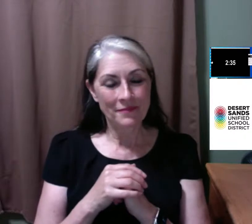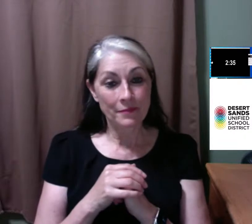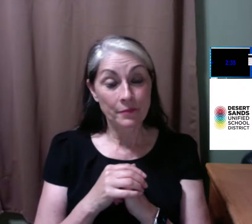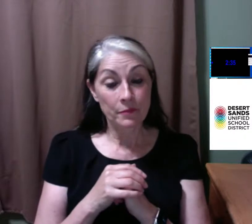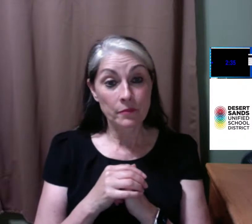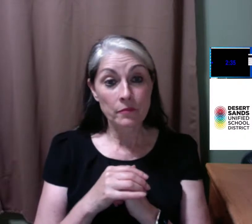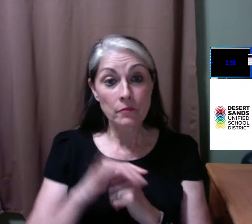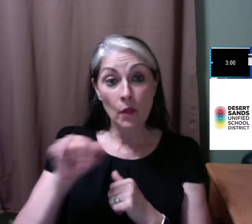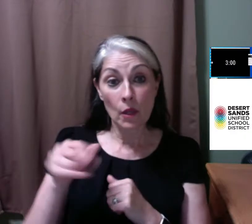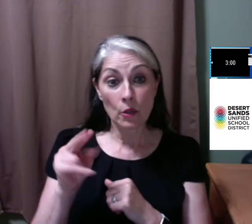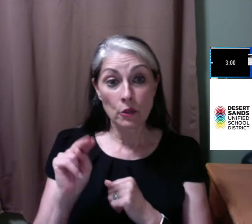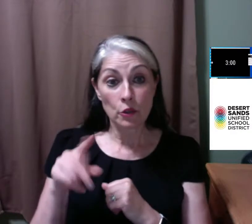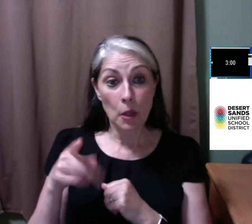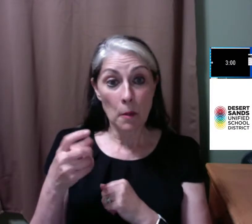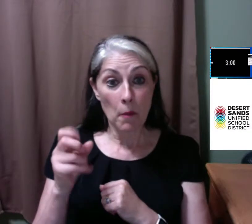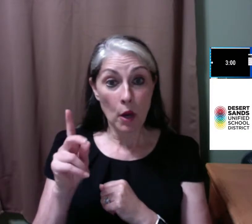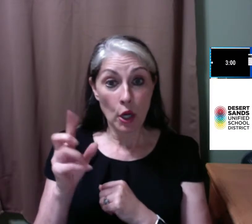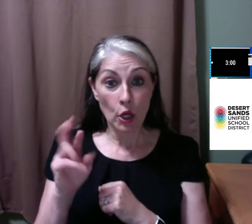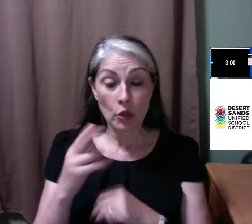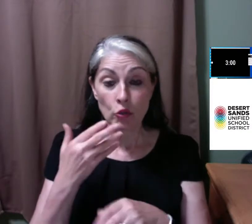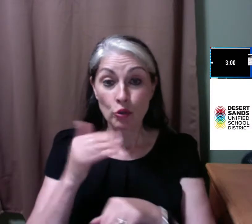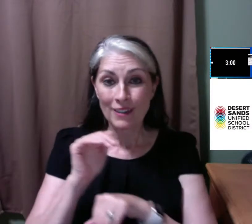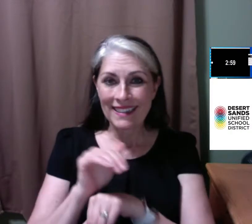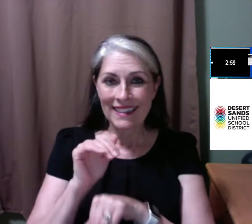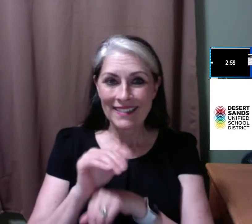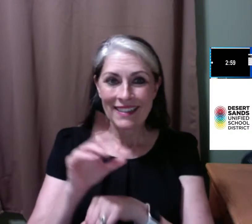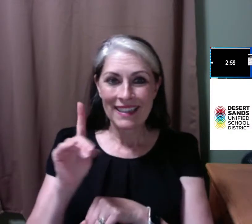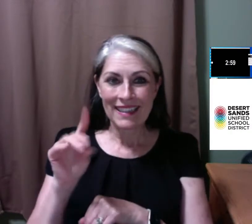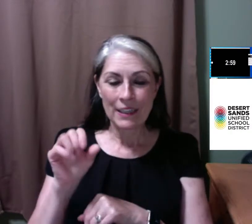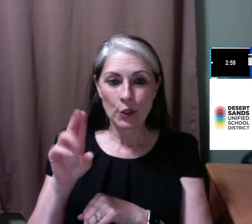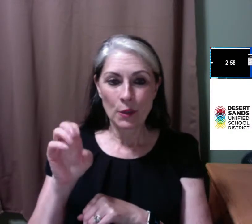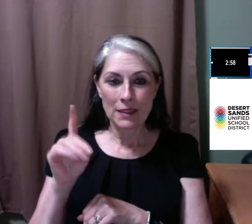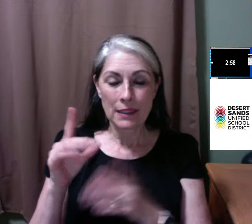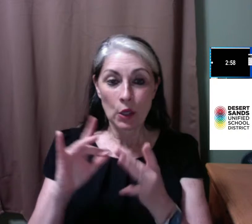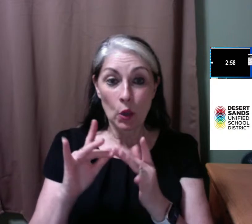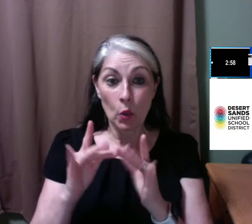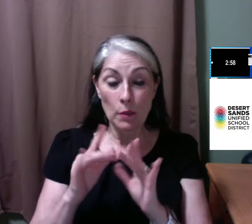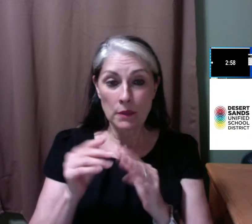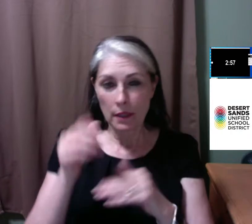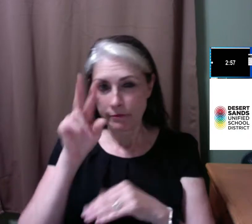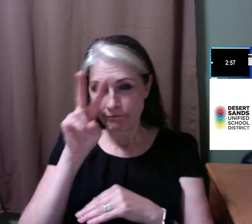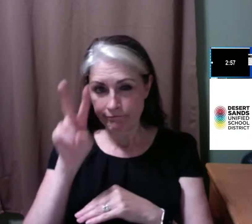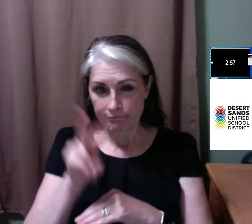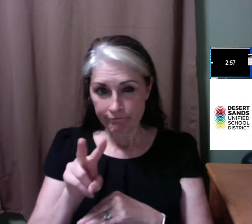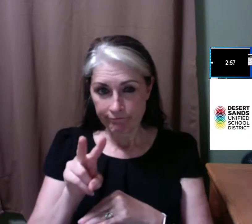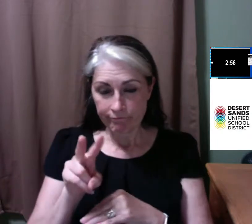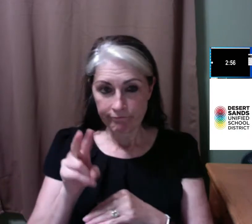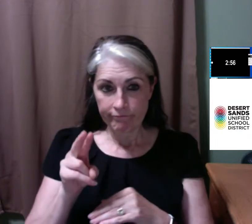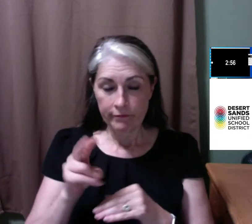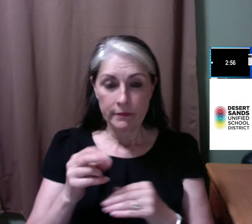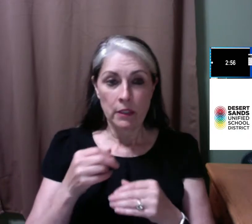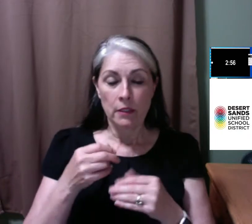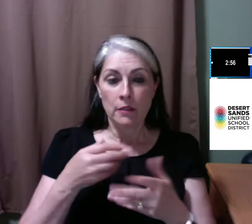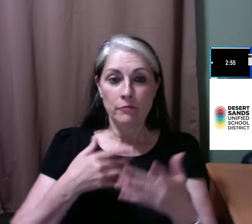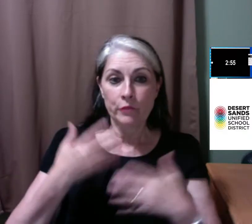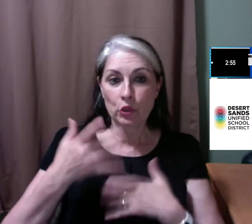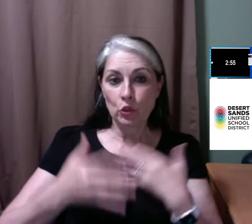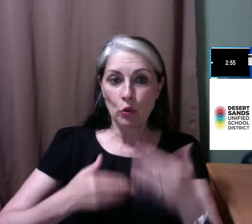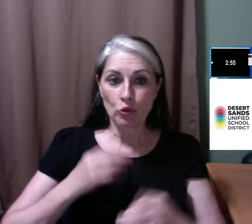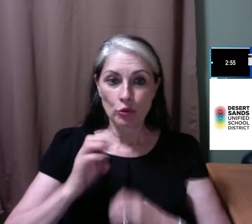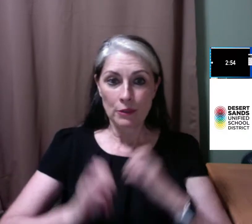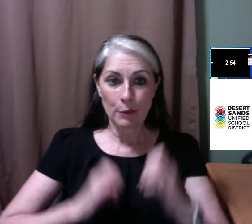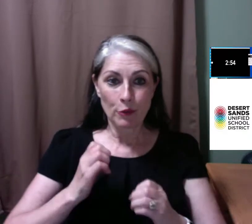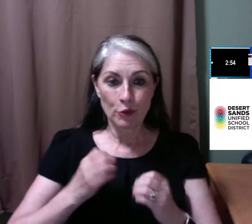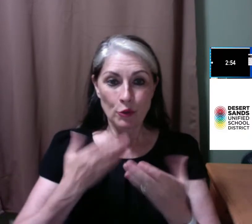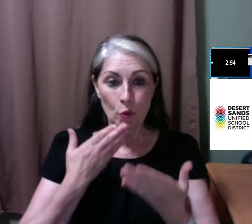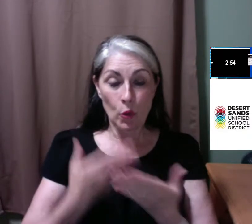John Parker, good evening. On the DSUSD website under Social Emotional Wellness, there is a